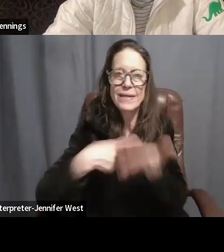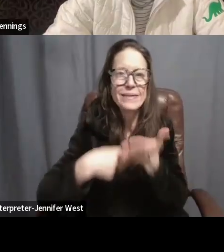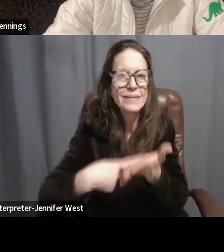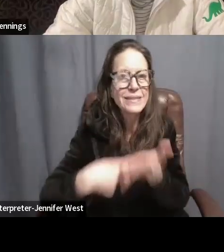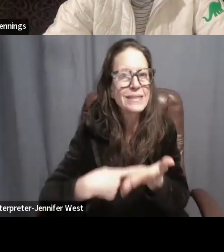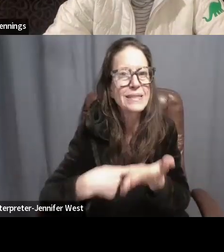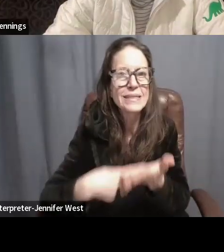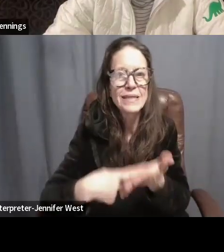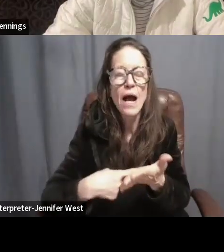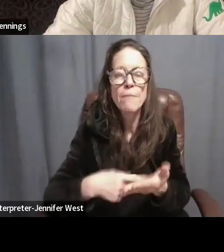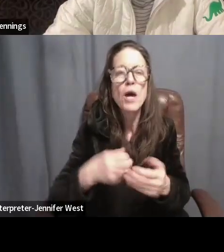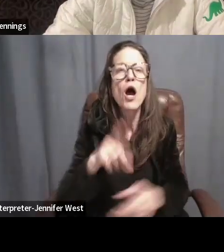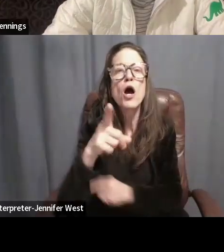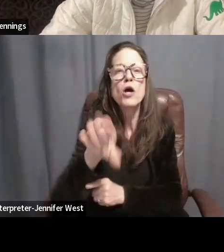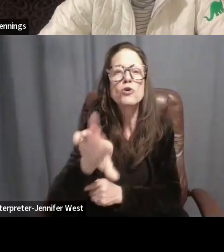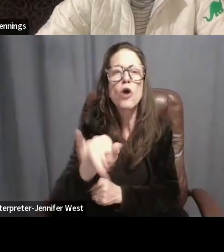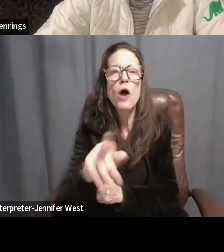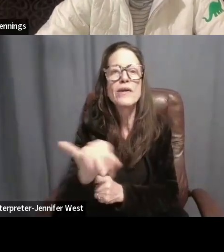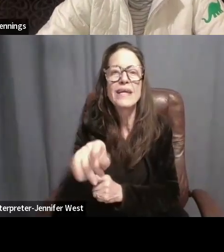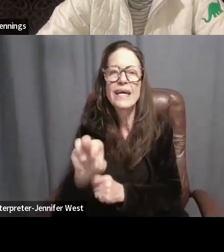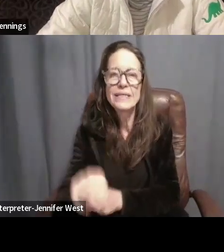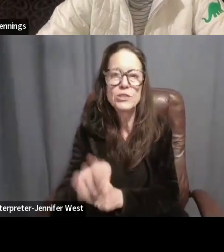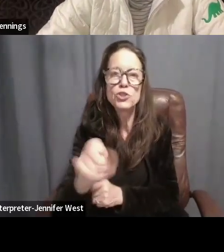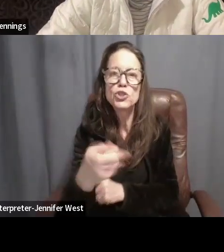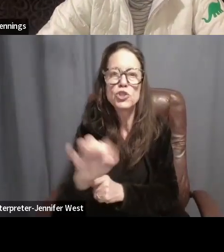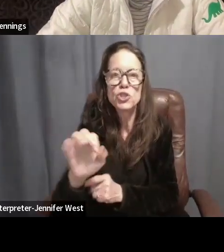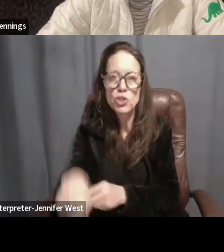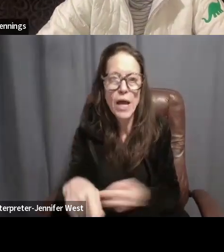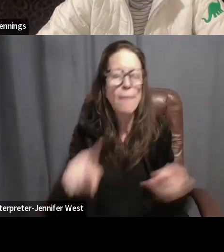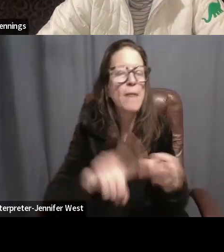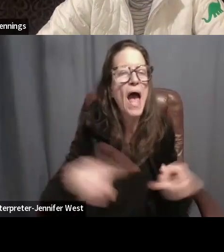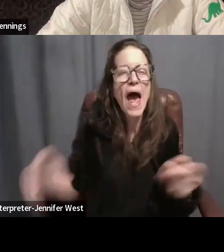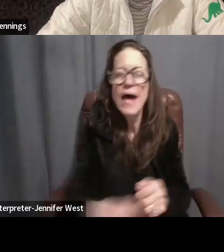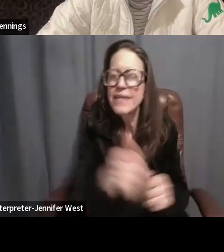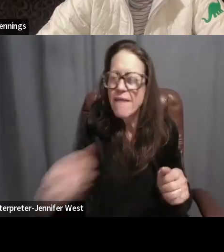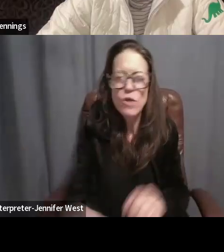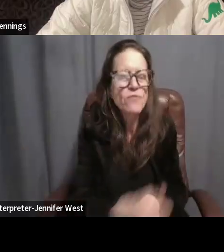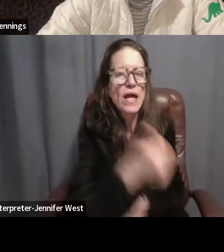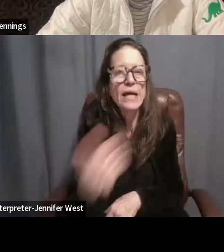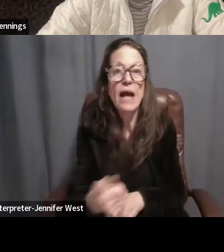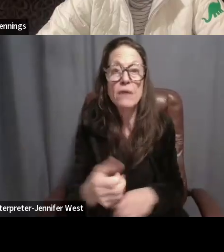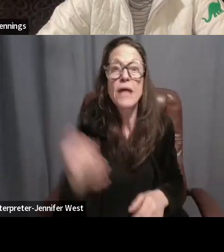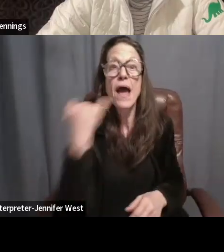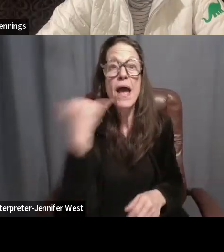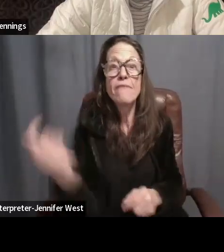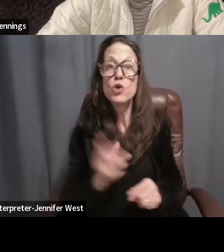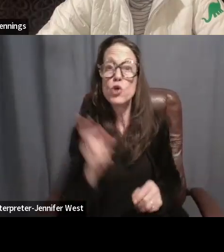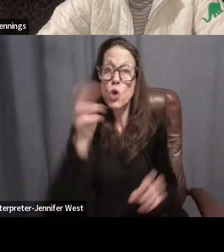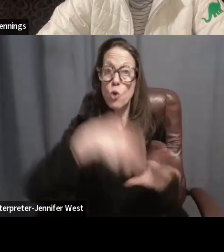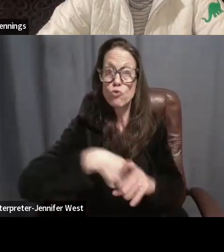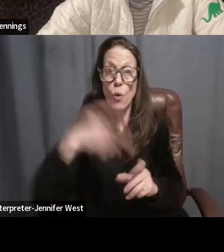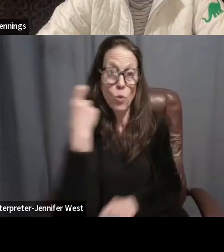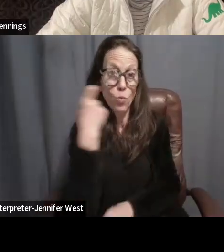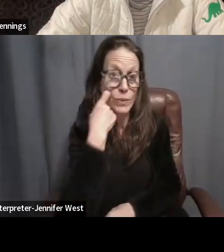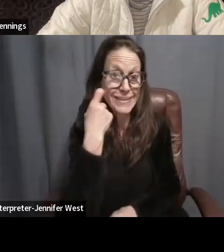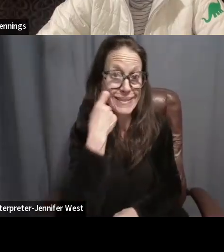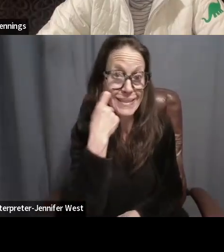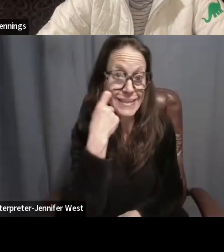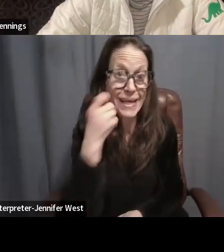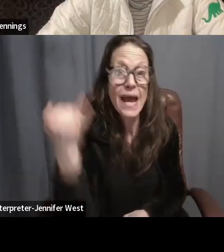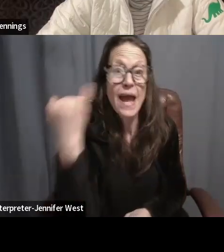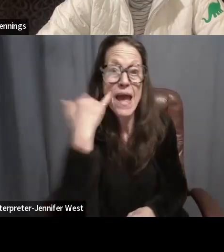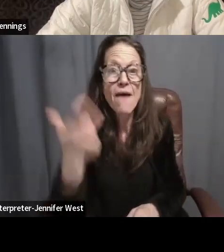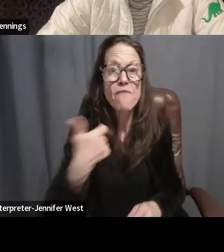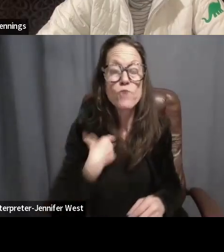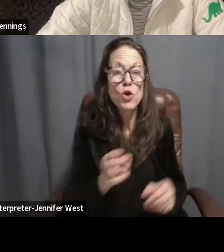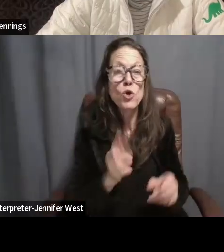guardianship, all of that will be discussed in further webinars. And then anybody who joined it recently, if you go to the